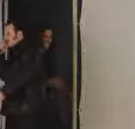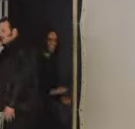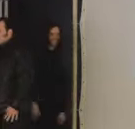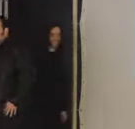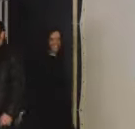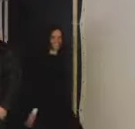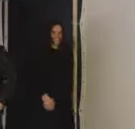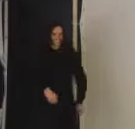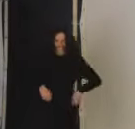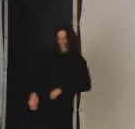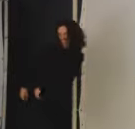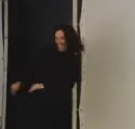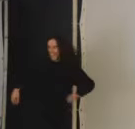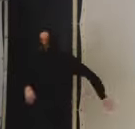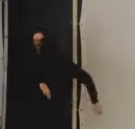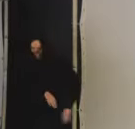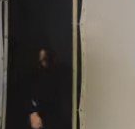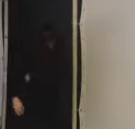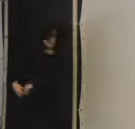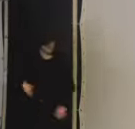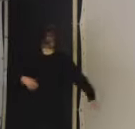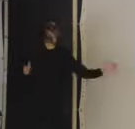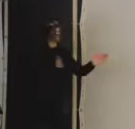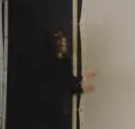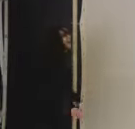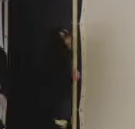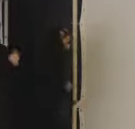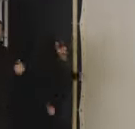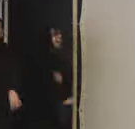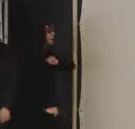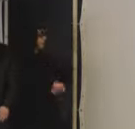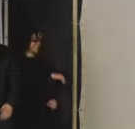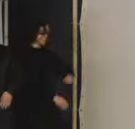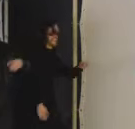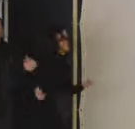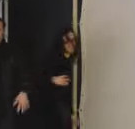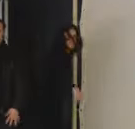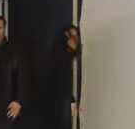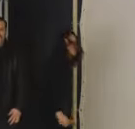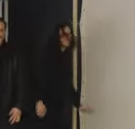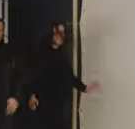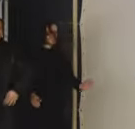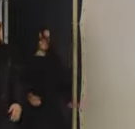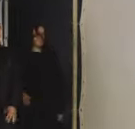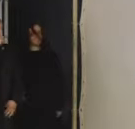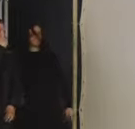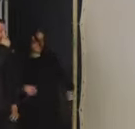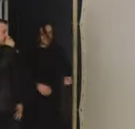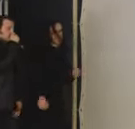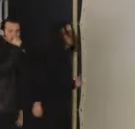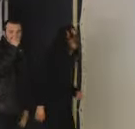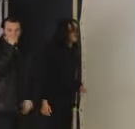Let me tell you about some more types of people in this world. Let me tell you friends, there's weird people in this world. Weird